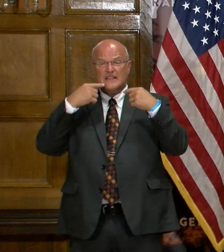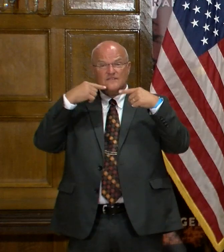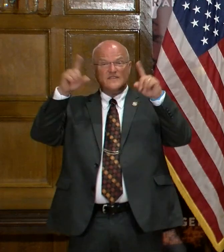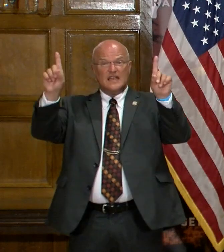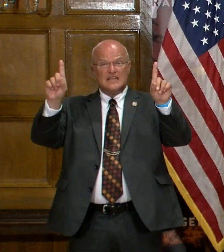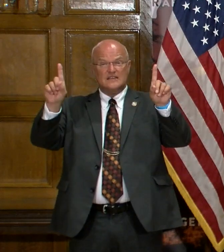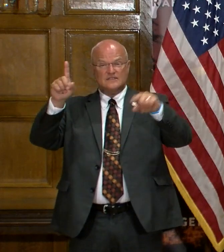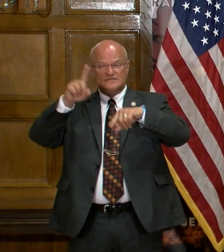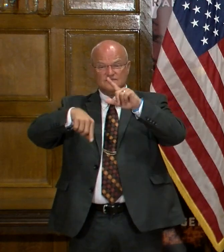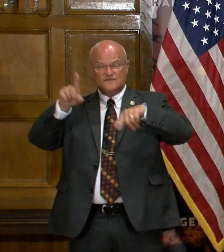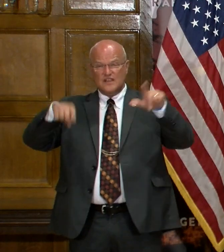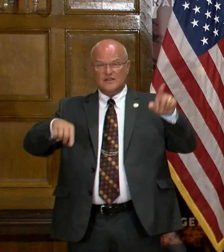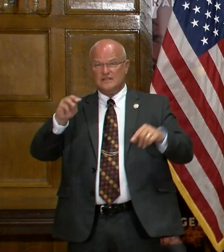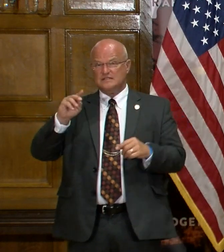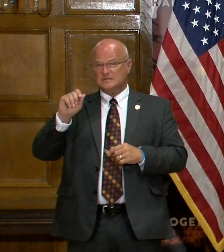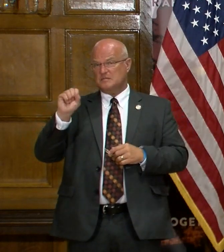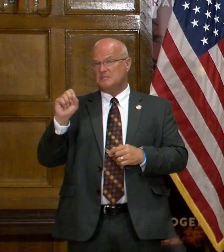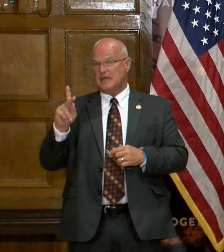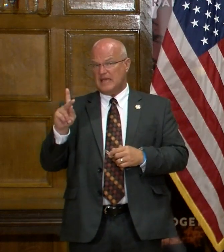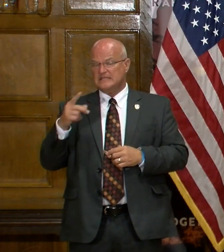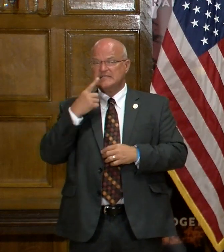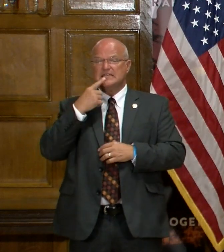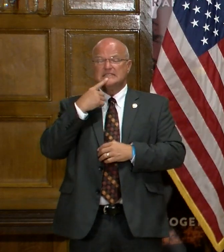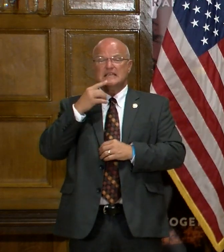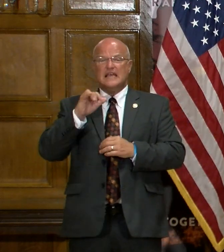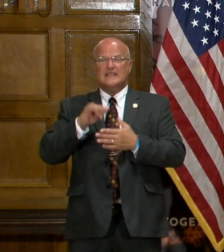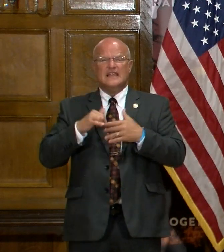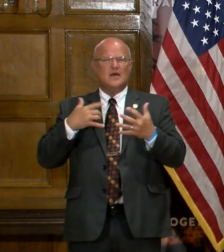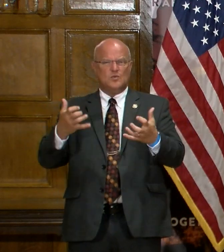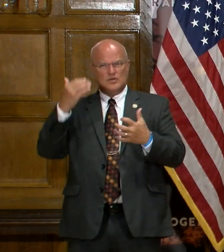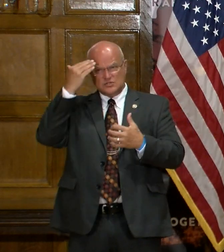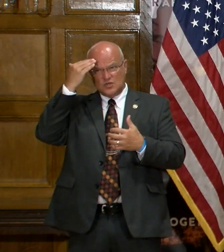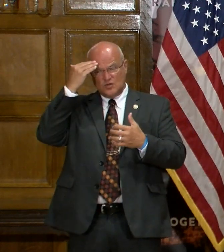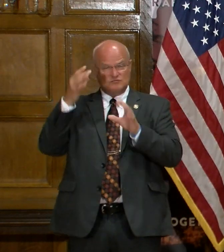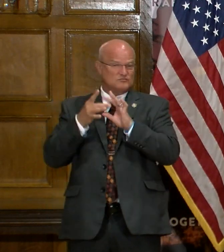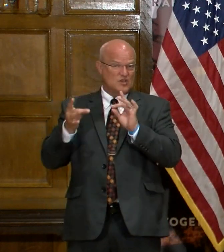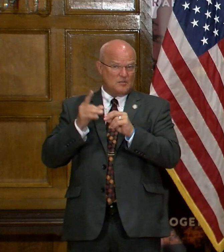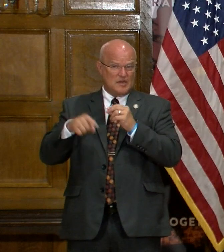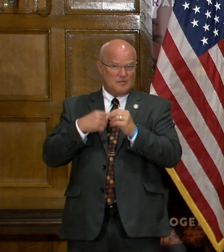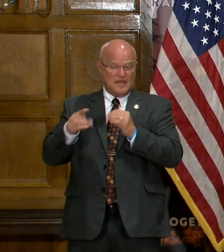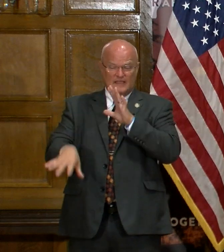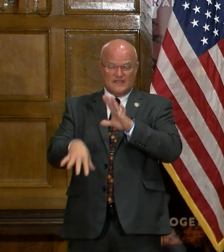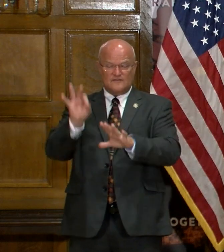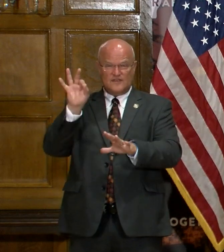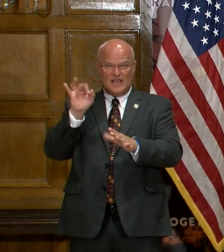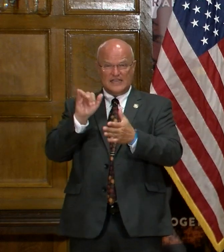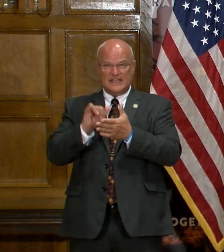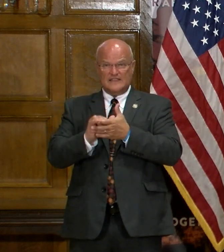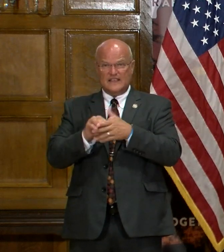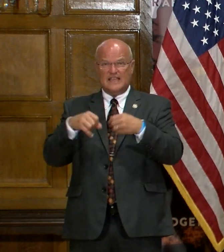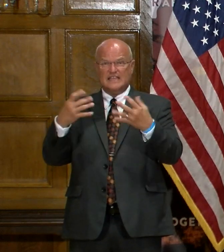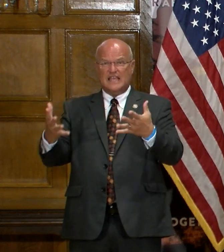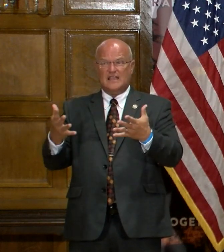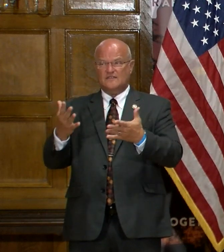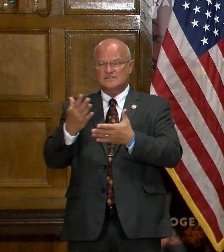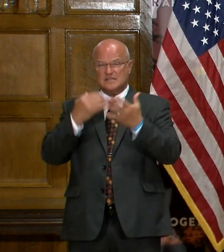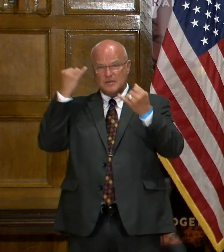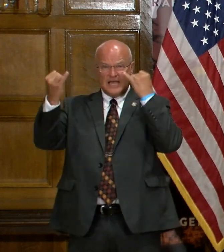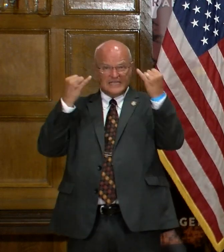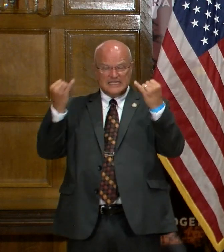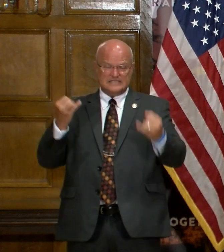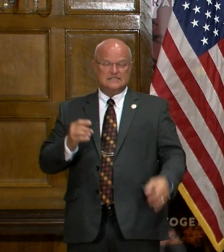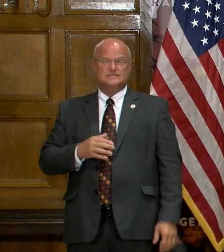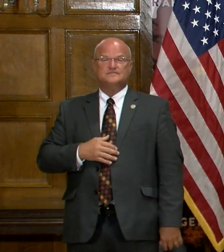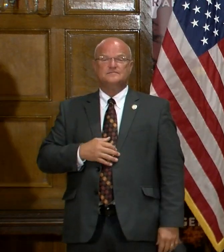of various masks and said, I just wanted to know if you had a comment on the finding that neck gaiters and bandanas were